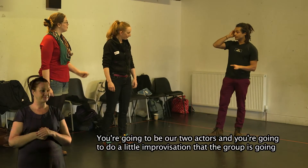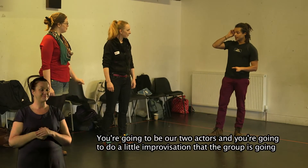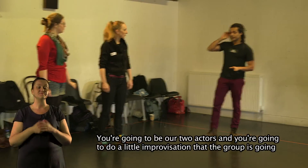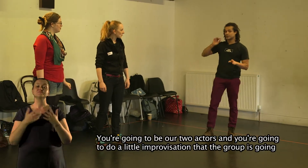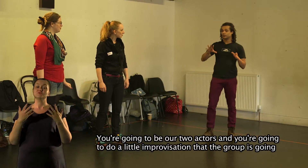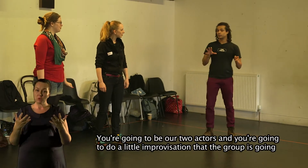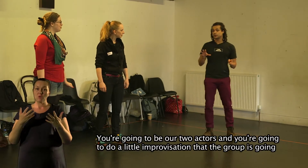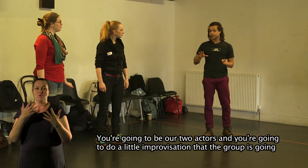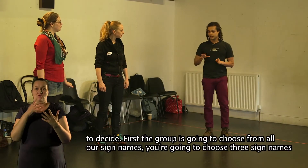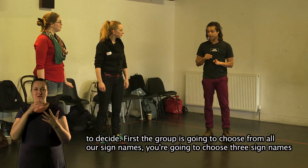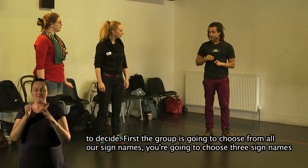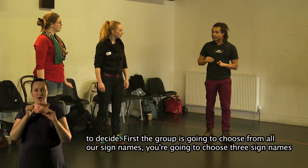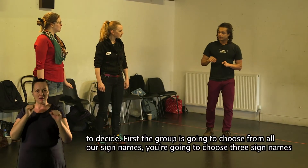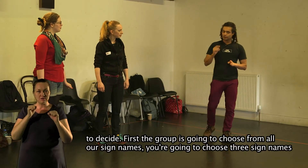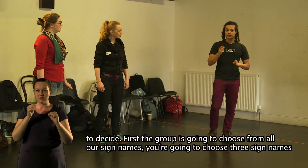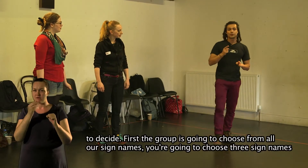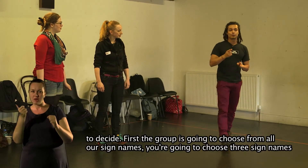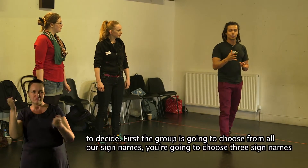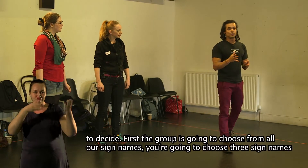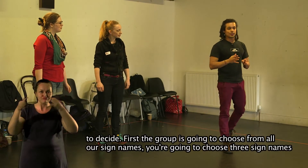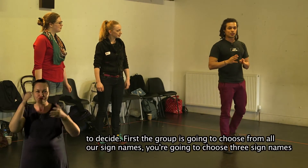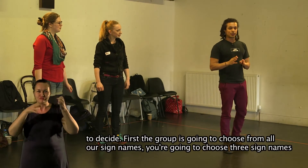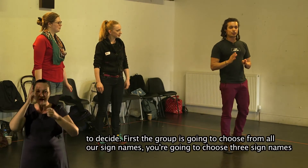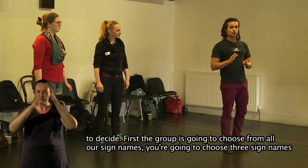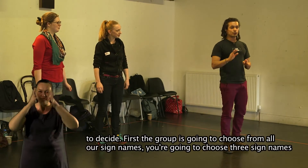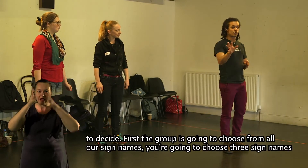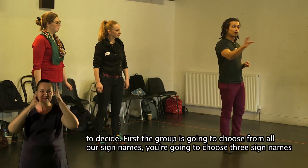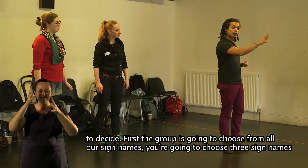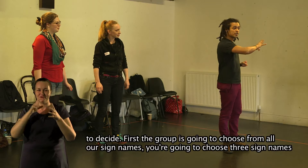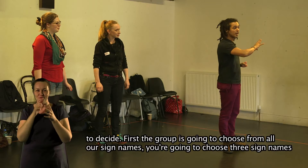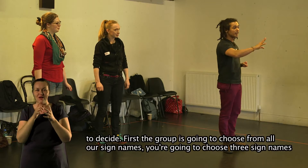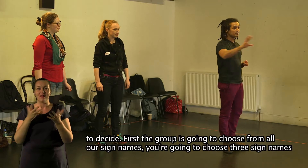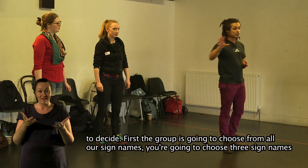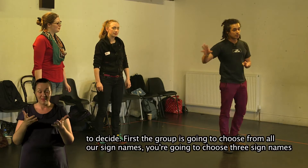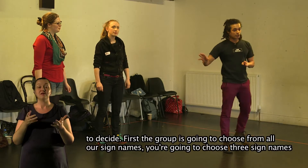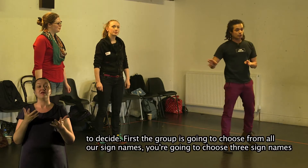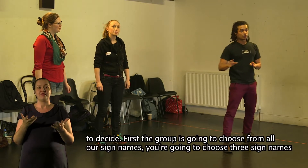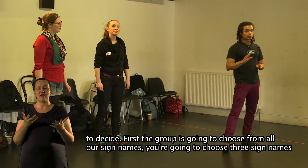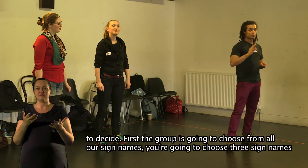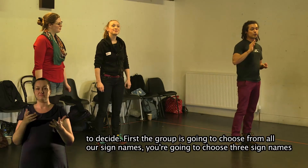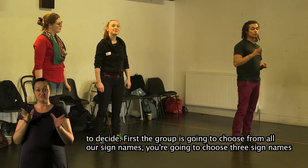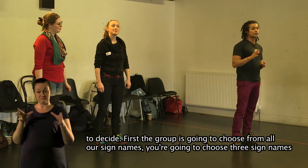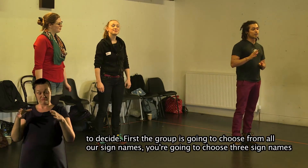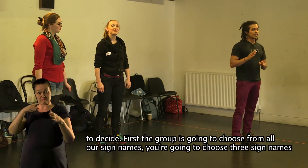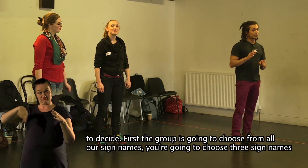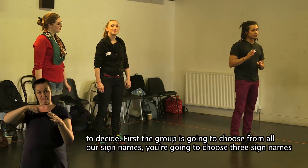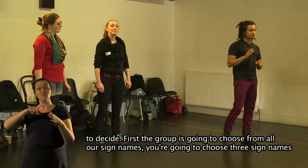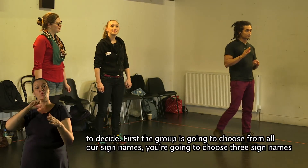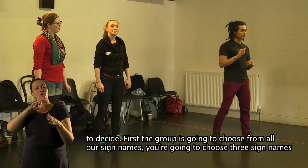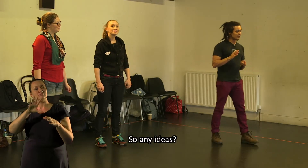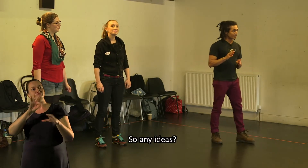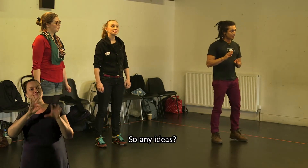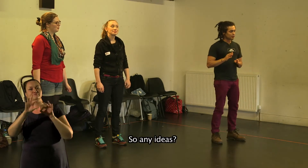improvisation that the group is going to decide. First, the group is going to choose from all our sign names. You're going to choose 3 sign